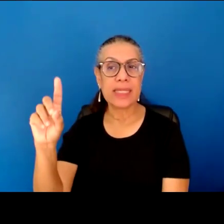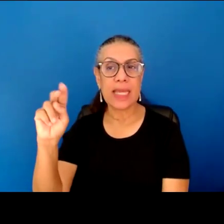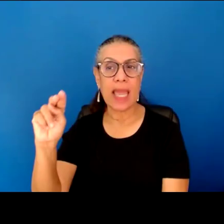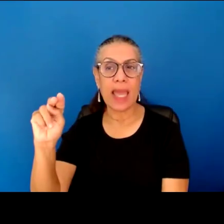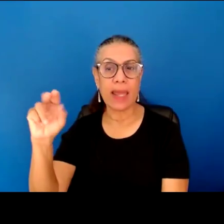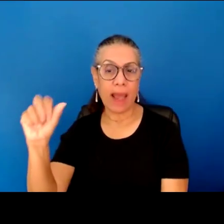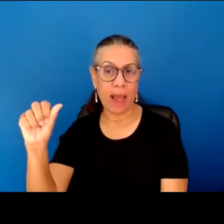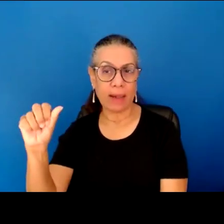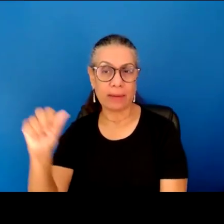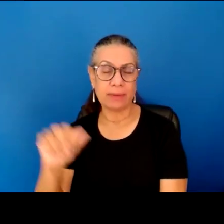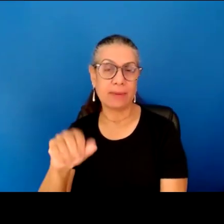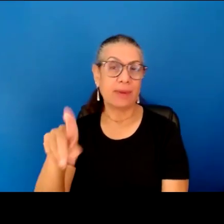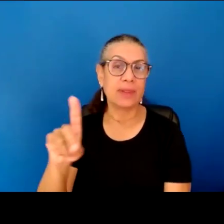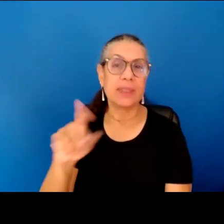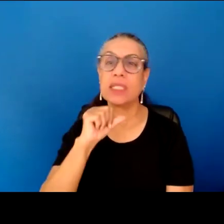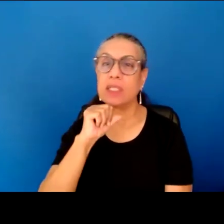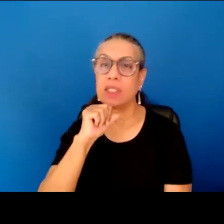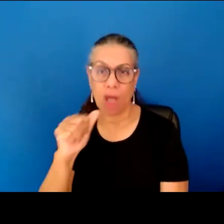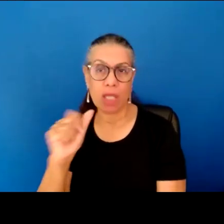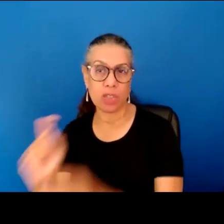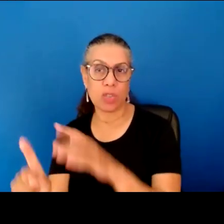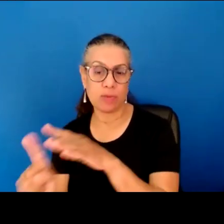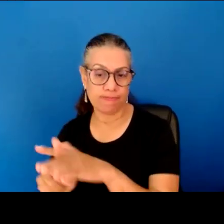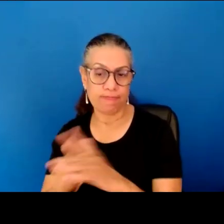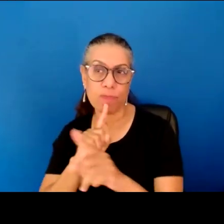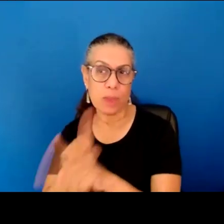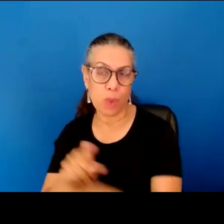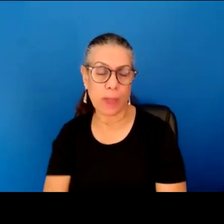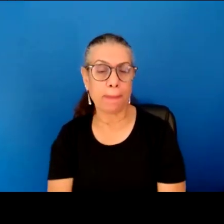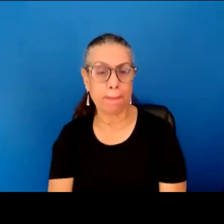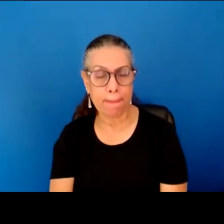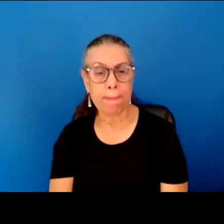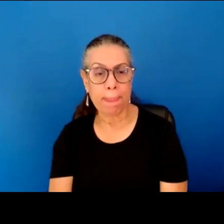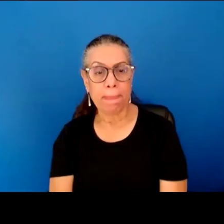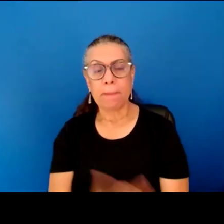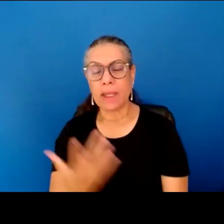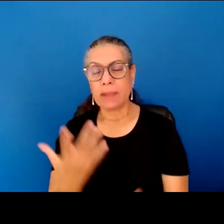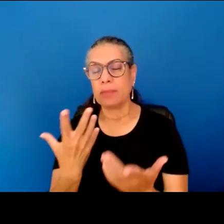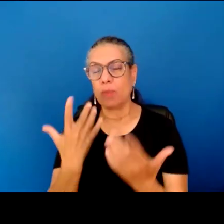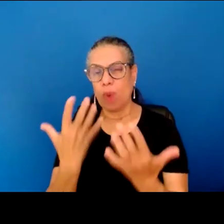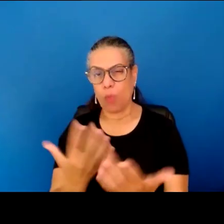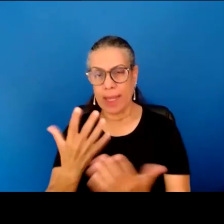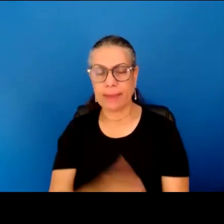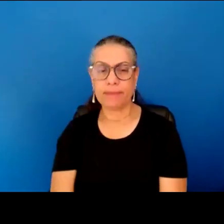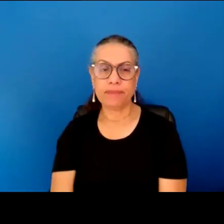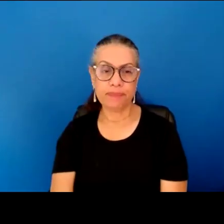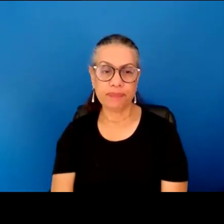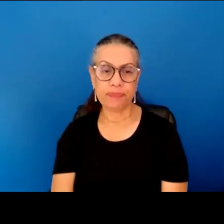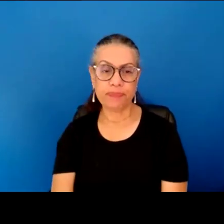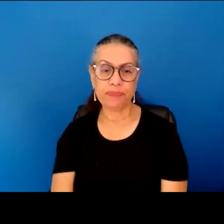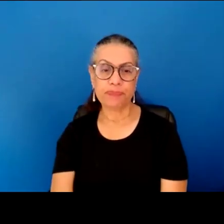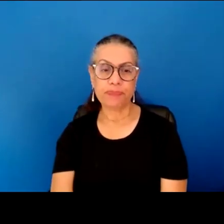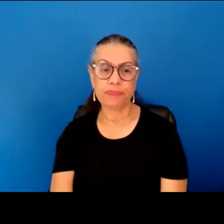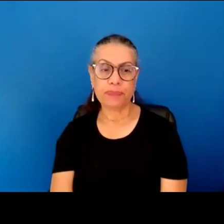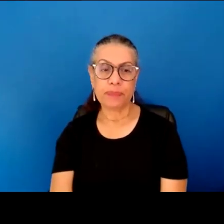year. I think there's lots of complicating factors this year for students reporting, and